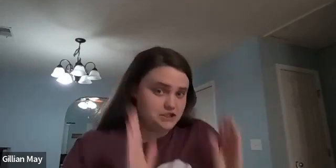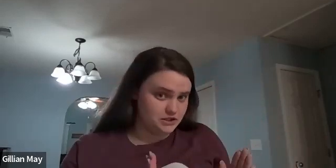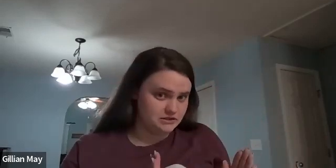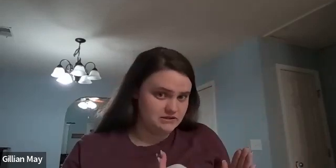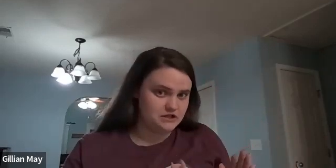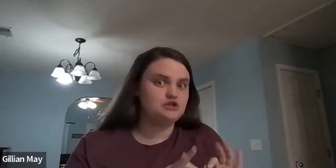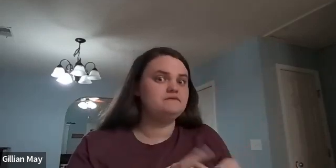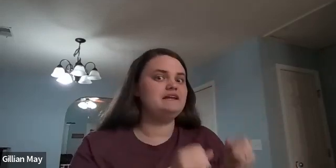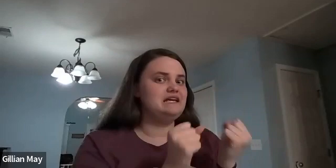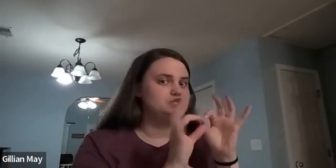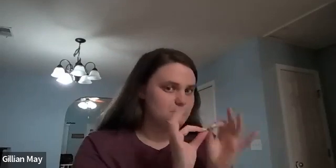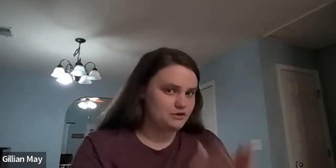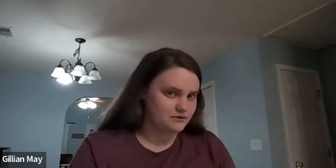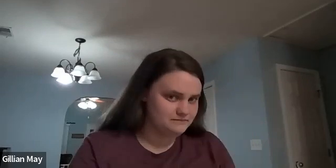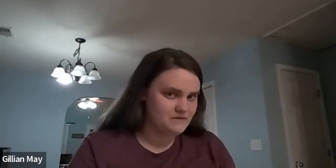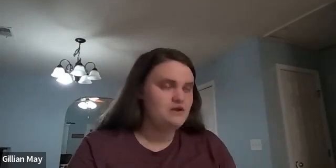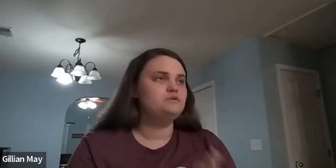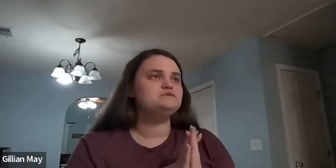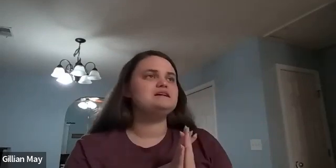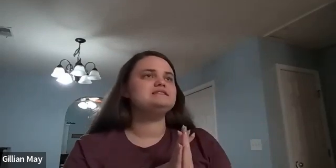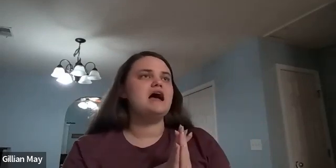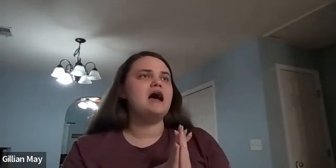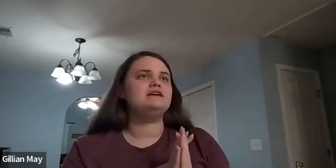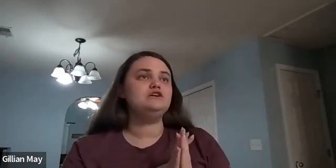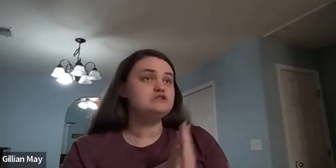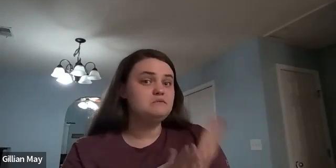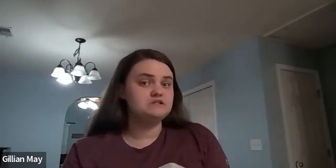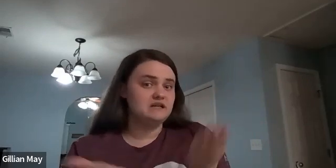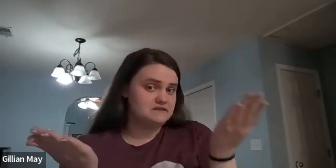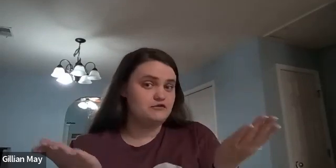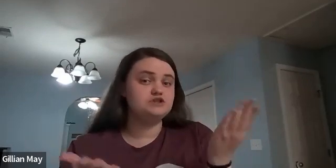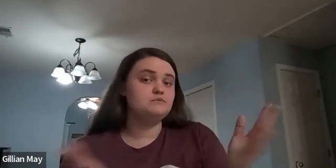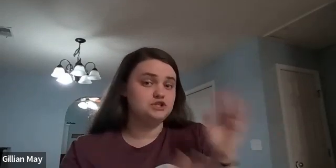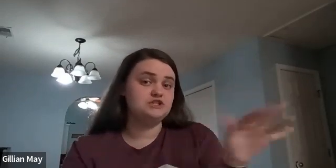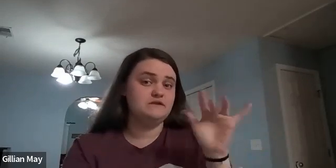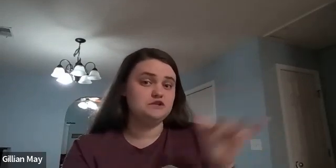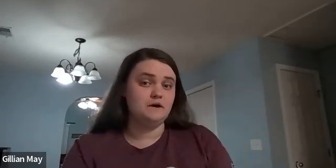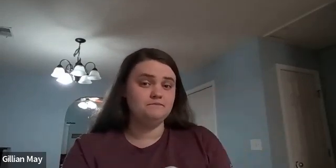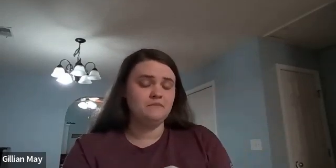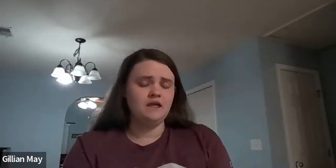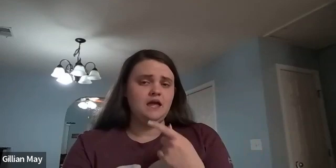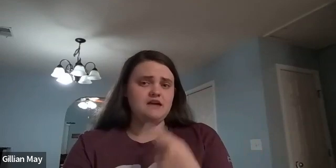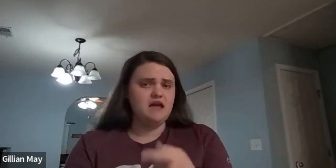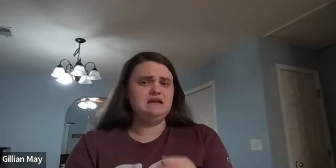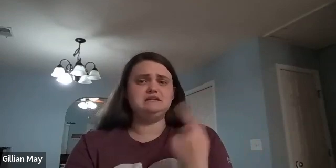teacher, they're certified interpreter, which means that there are some words, like I've said, there are some words you just fingerspell. If that kid does